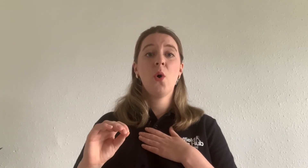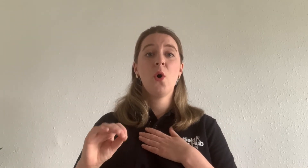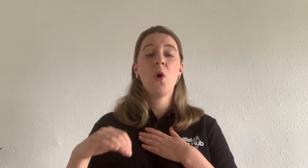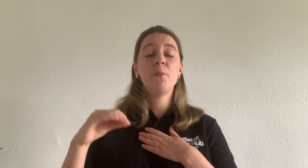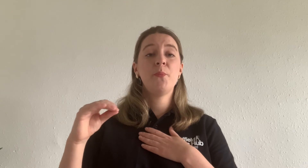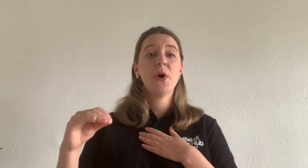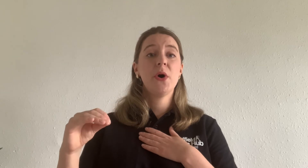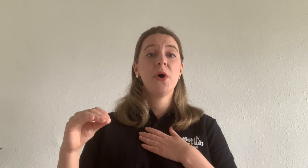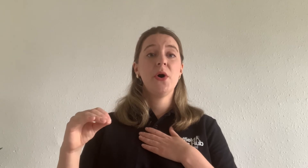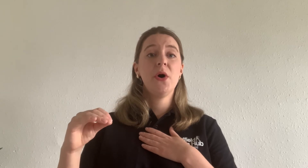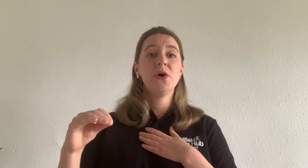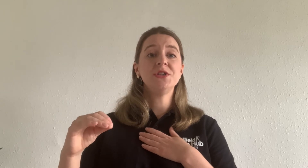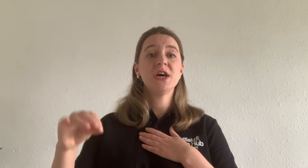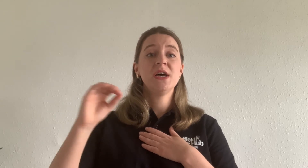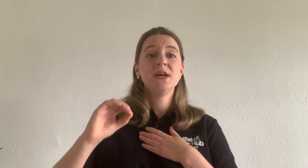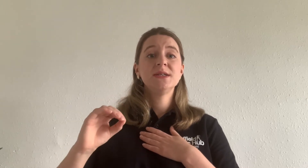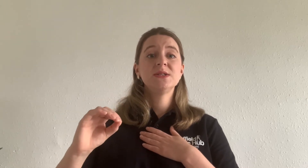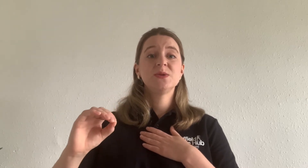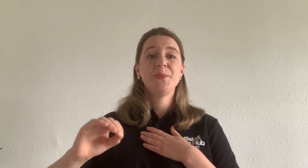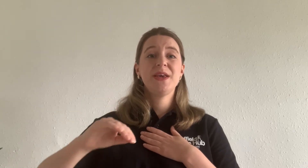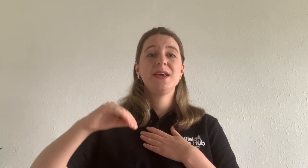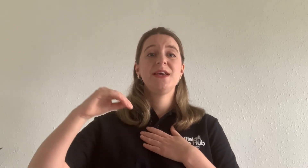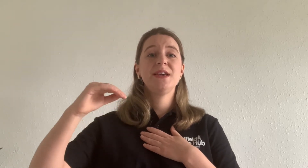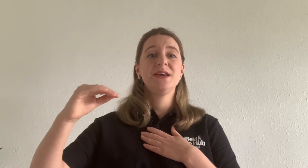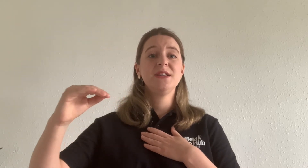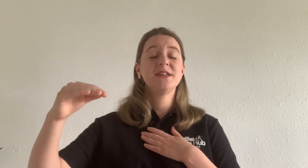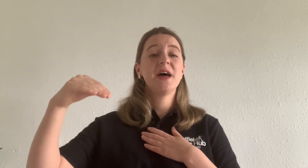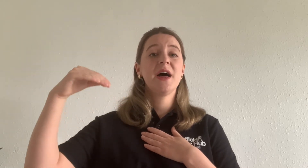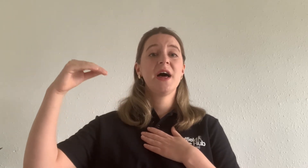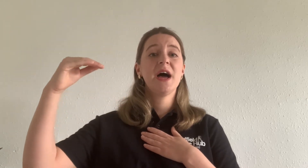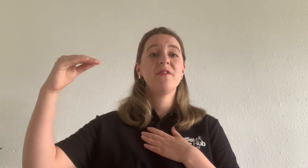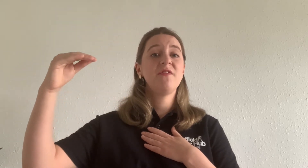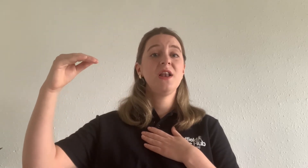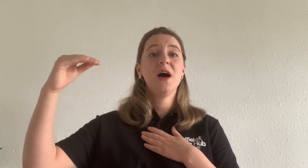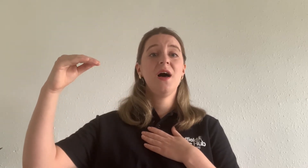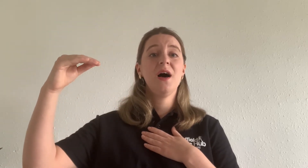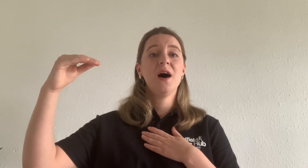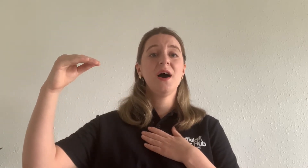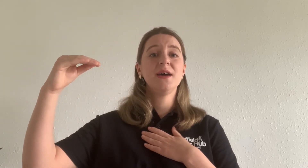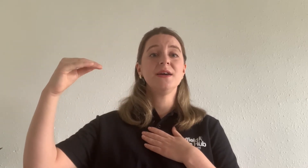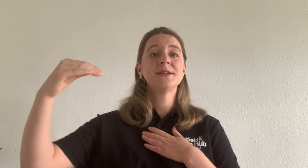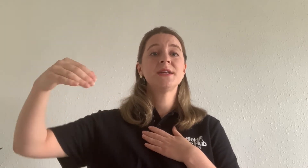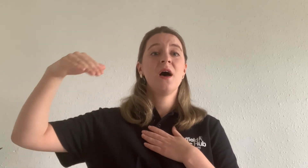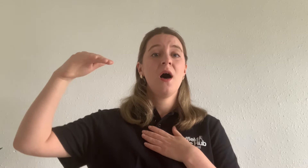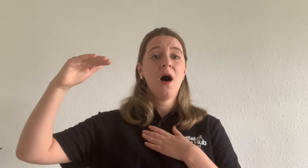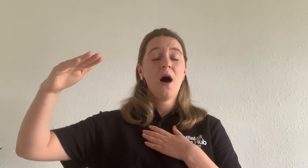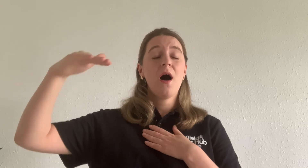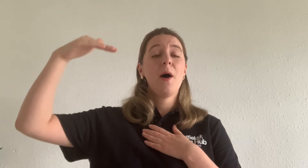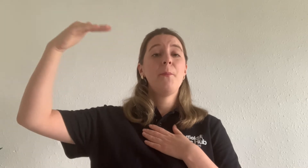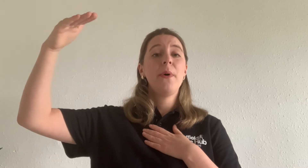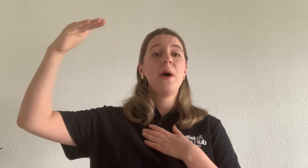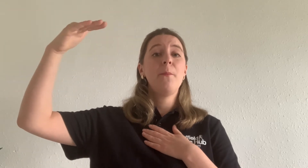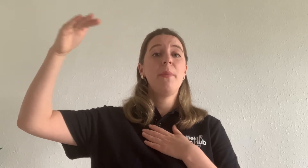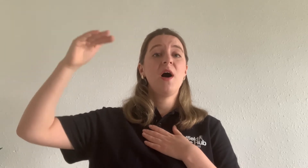poor bird, speed thy flight up above